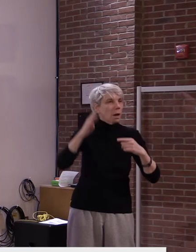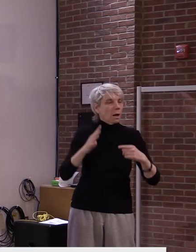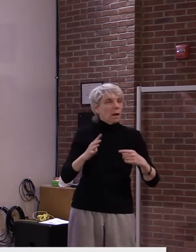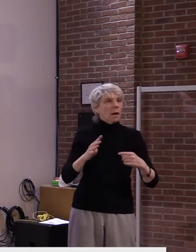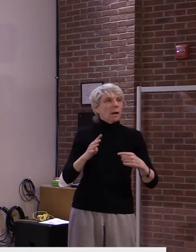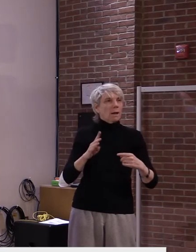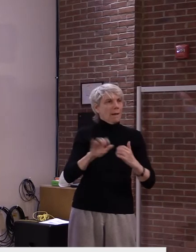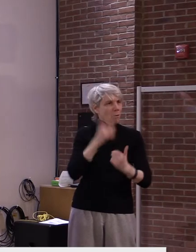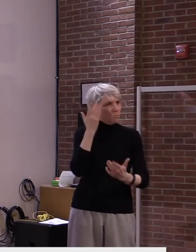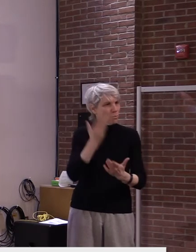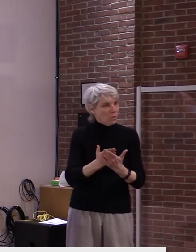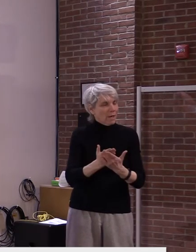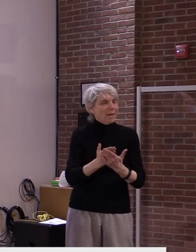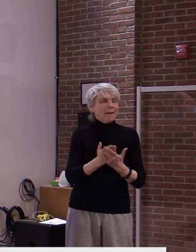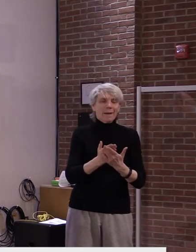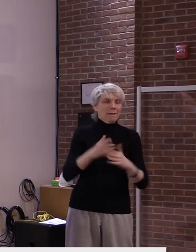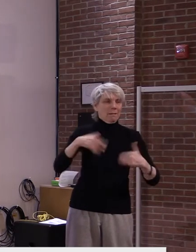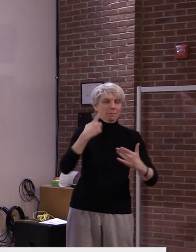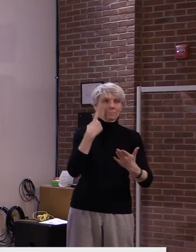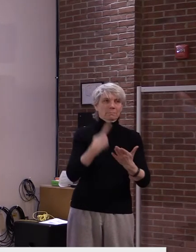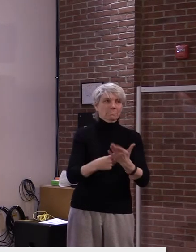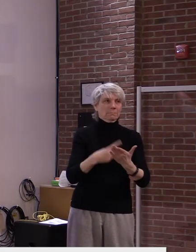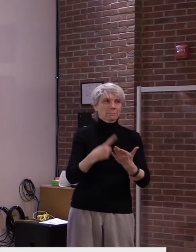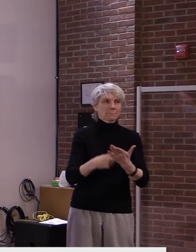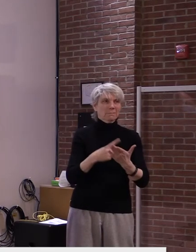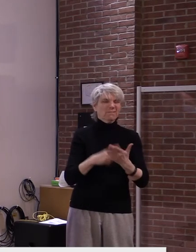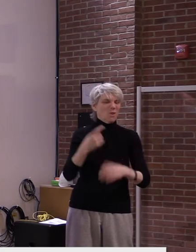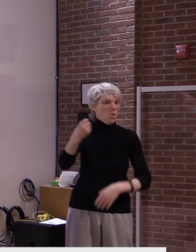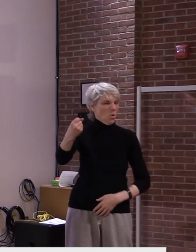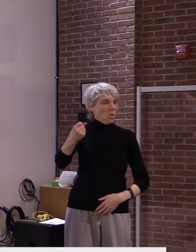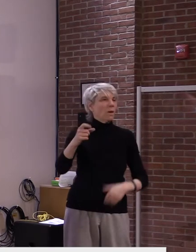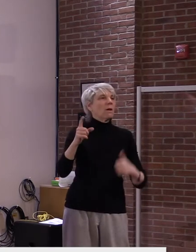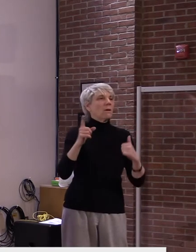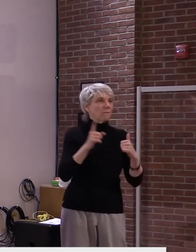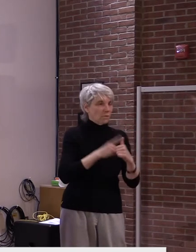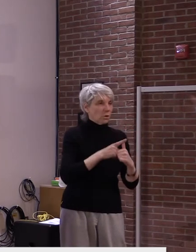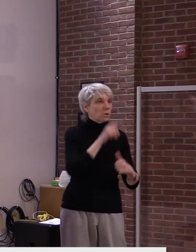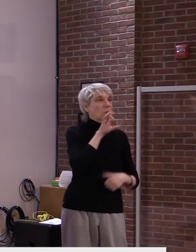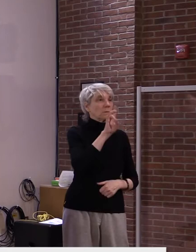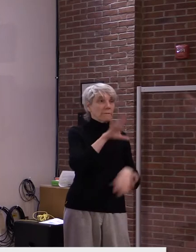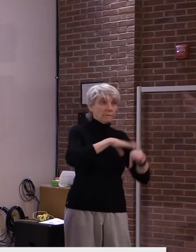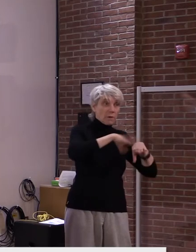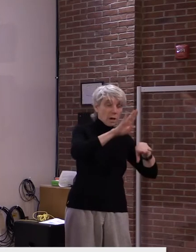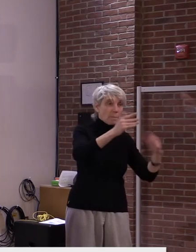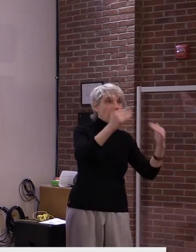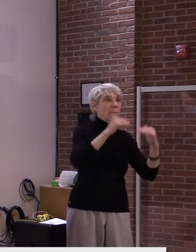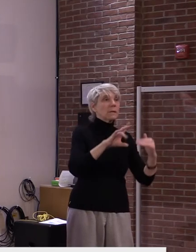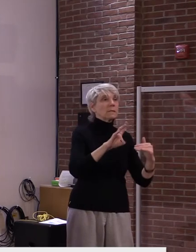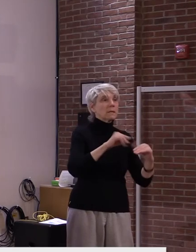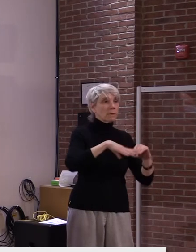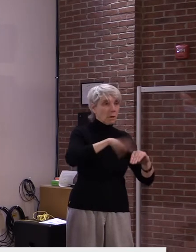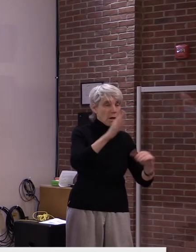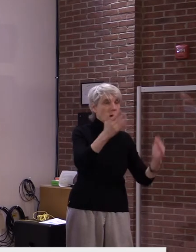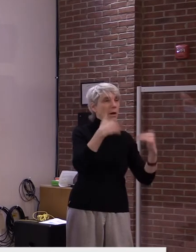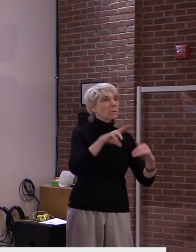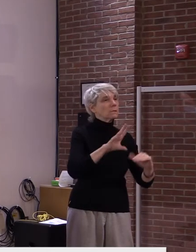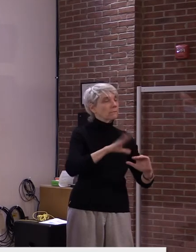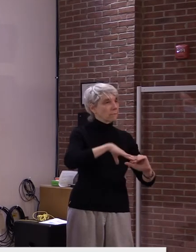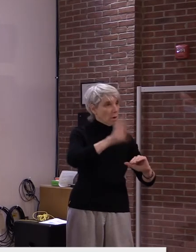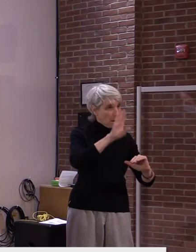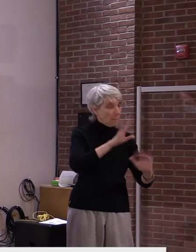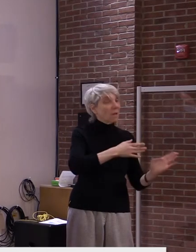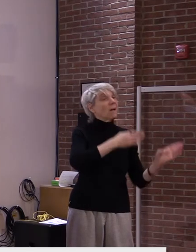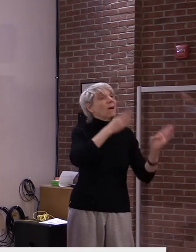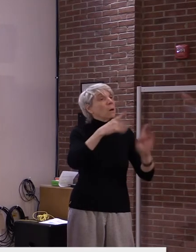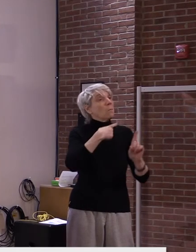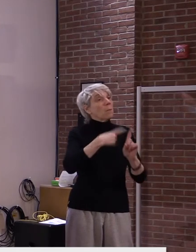our discussions on where we are. We have to get through the three age bands and then the age group with underlying